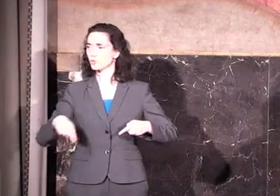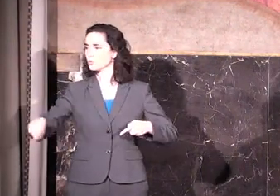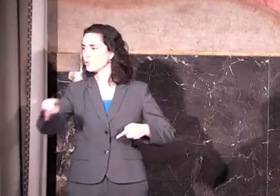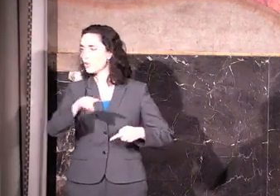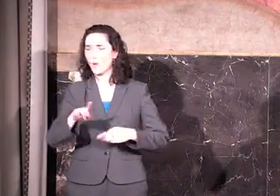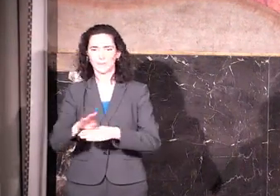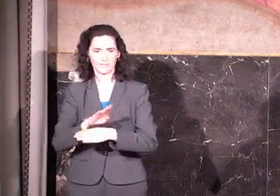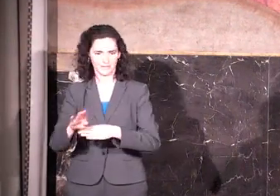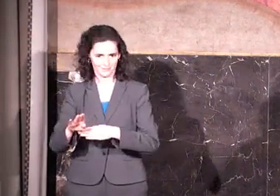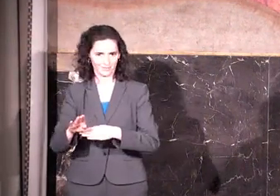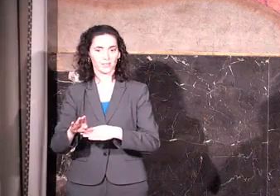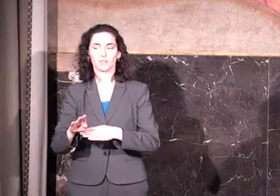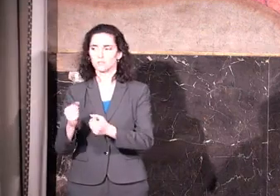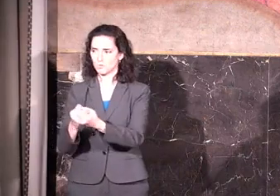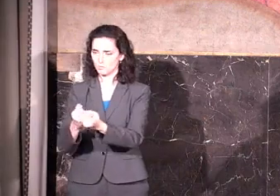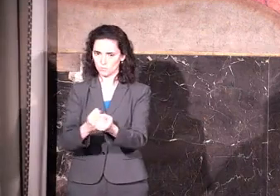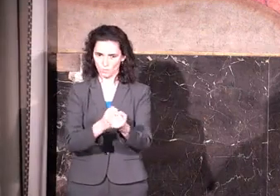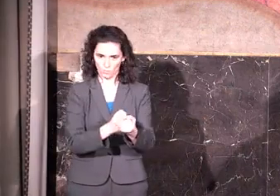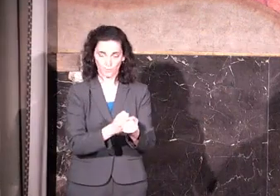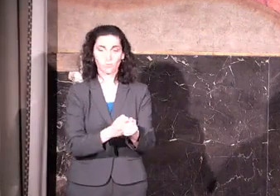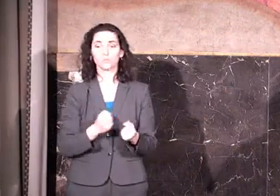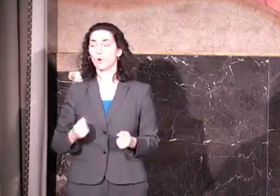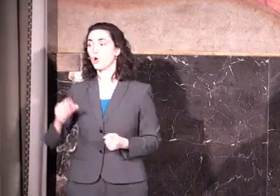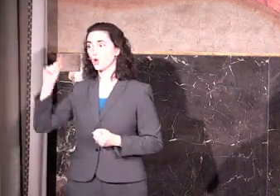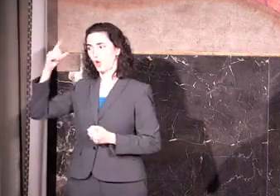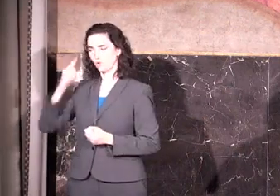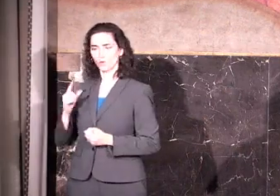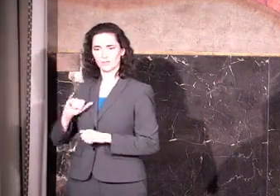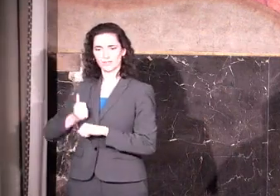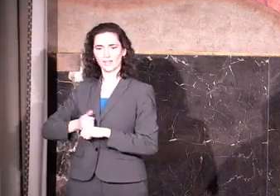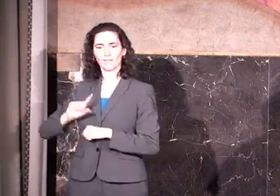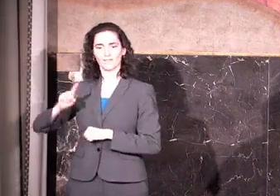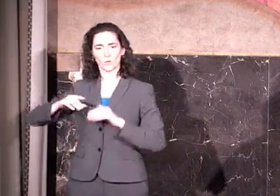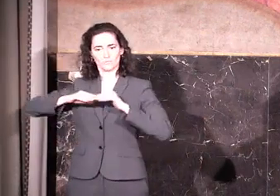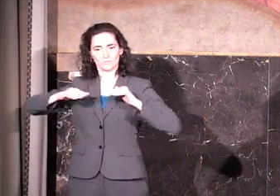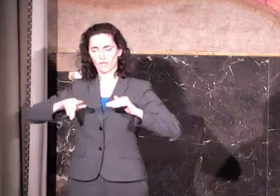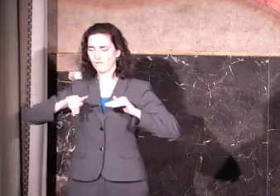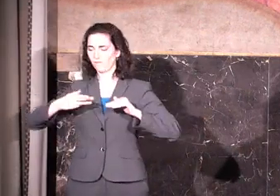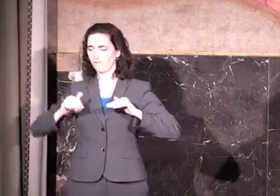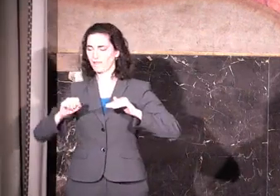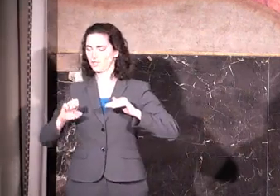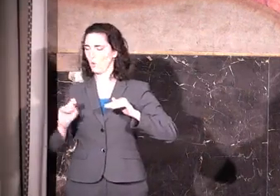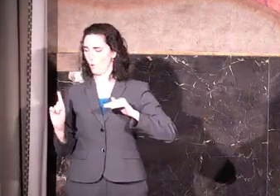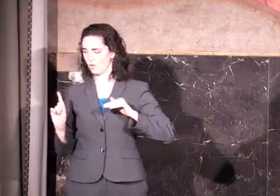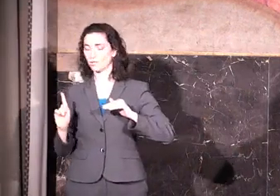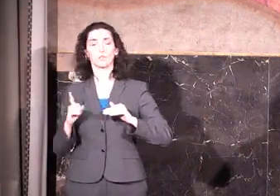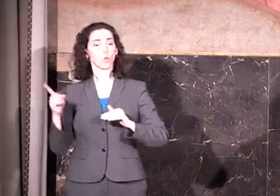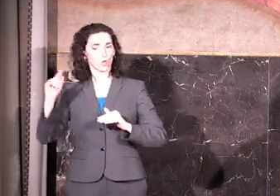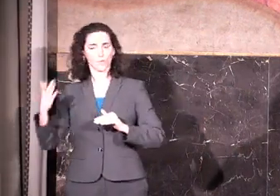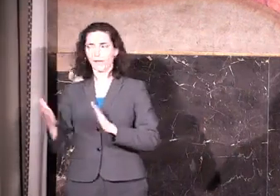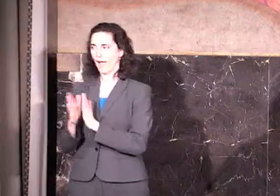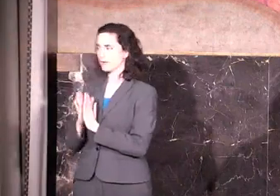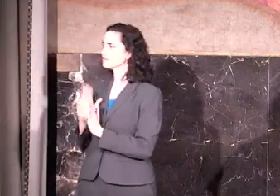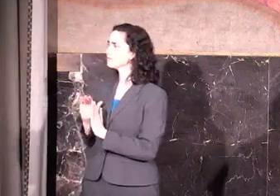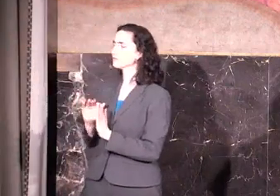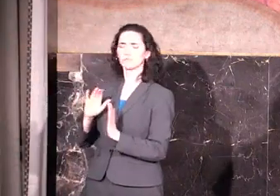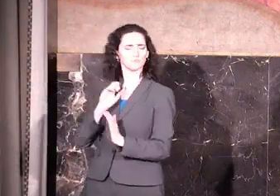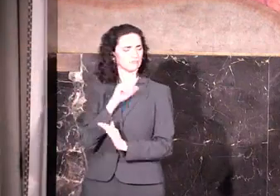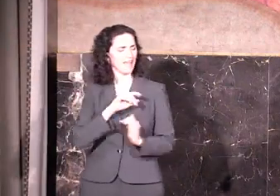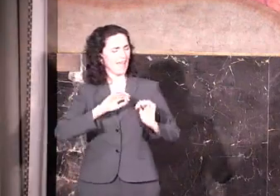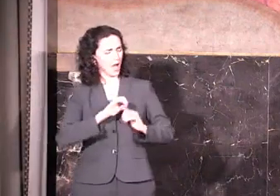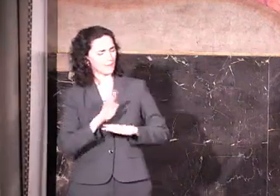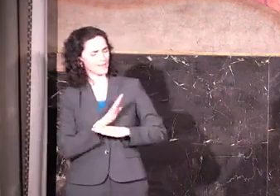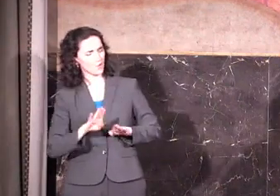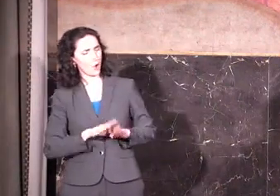into the phase one. The Governor has tasked us with bringing about information on how businesses would be able to open safely. He